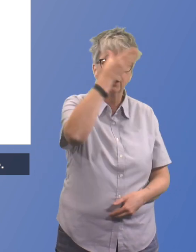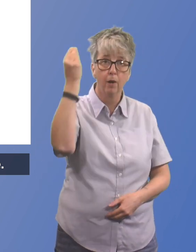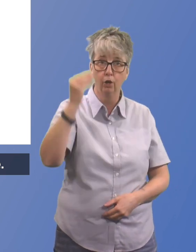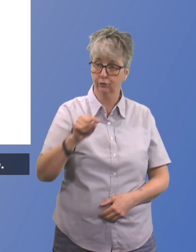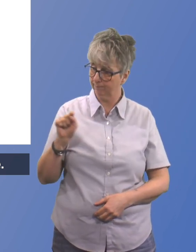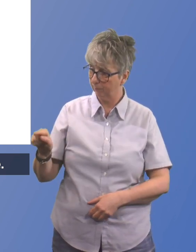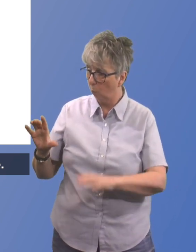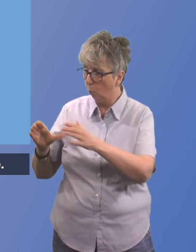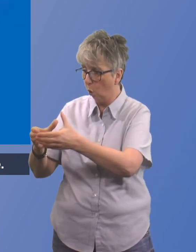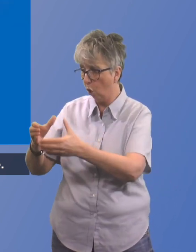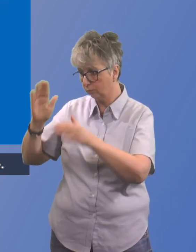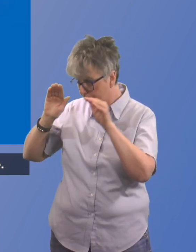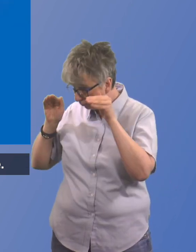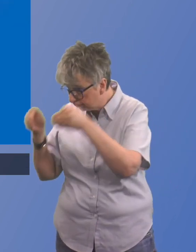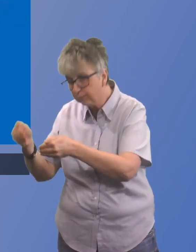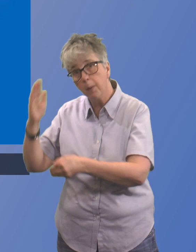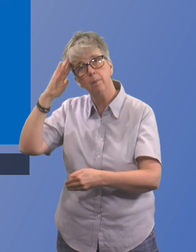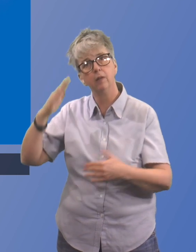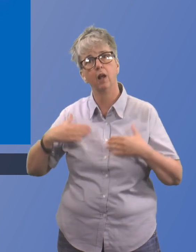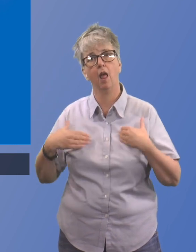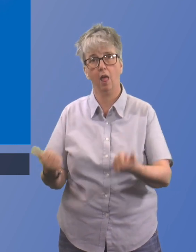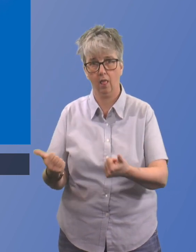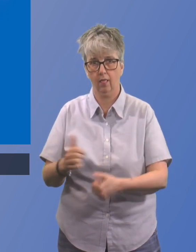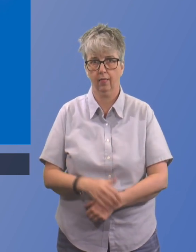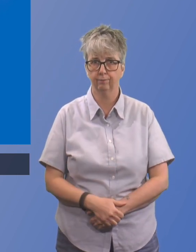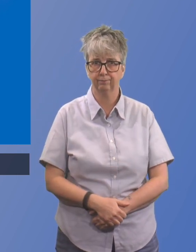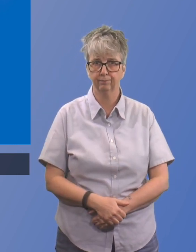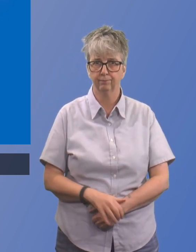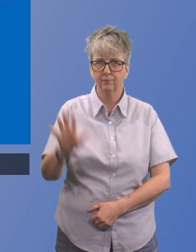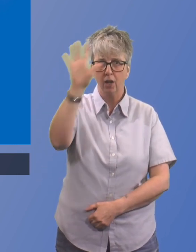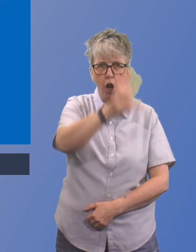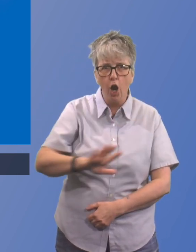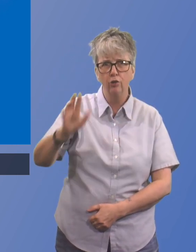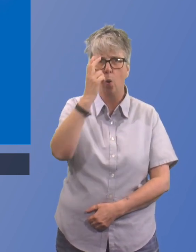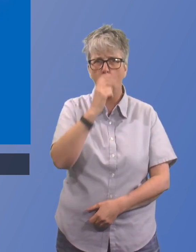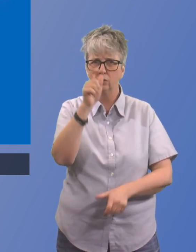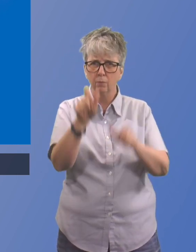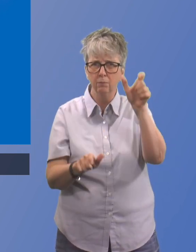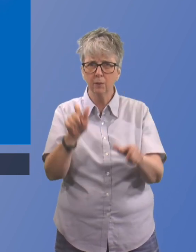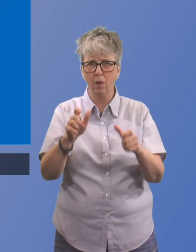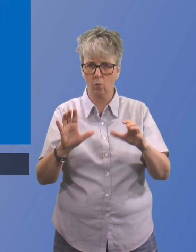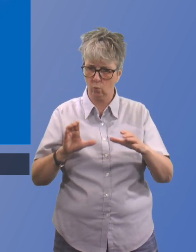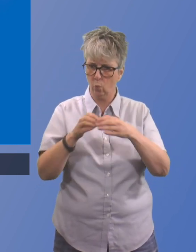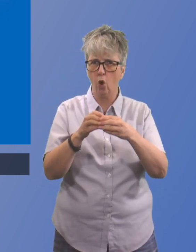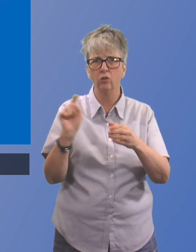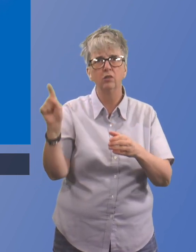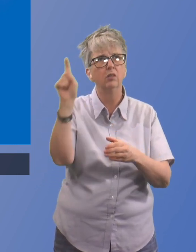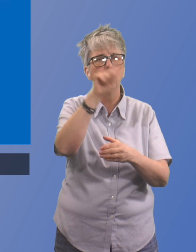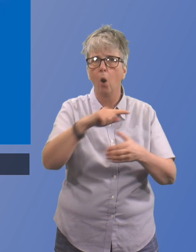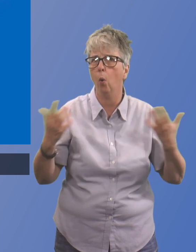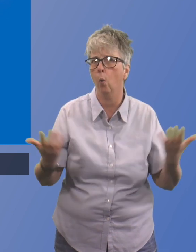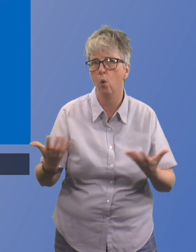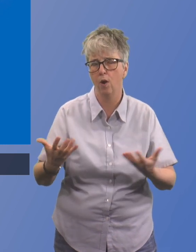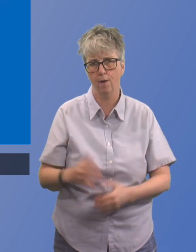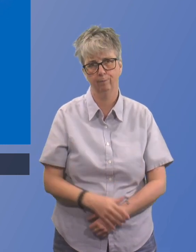the right place. We have Beachdale Ward at Calderdale Royal Hospital, Ward 19 Priestley Unit at Dewsbury District